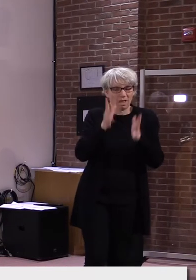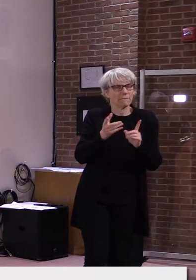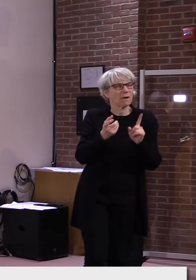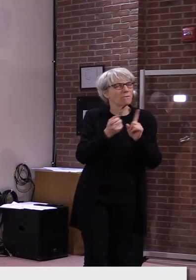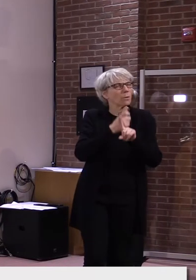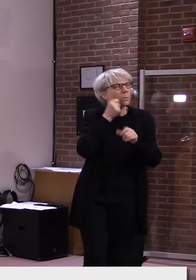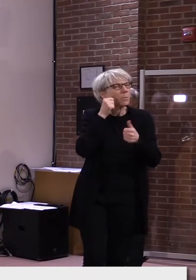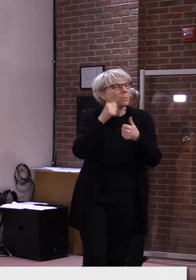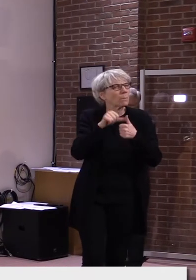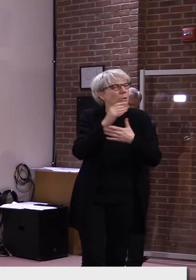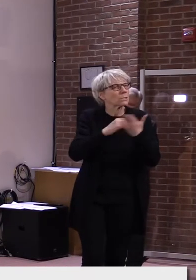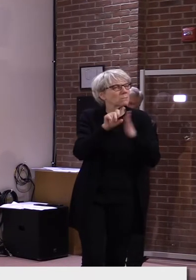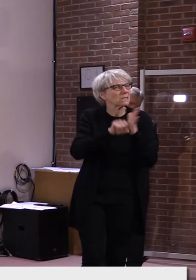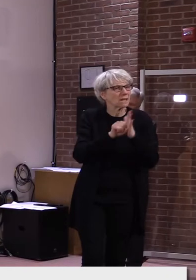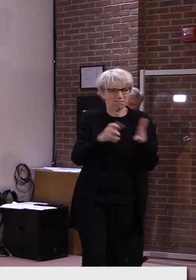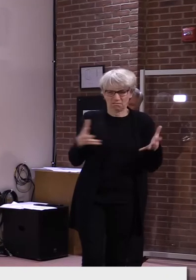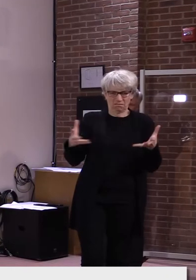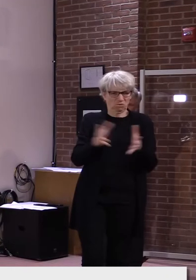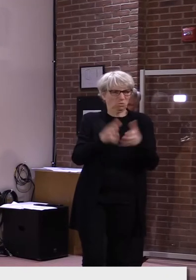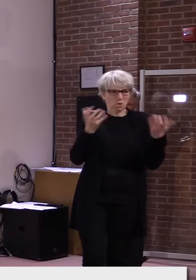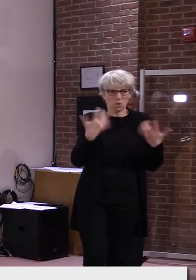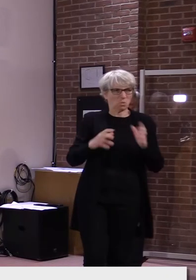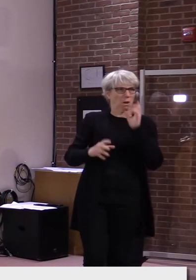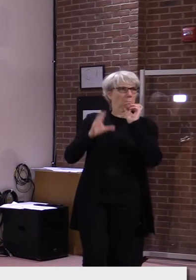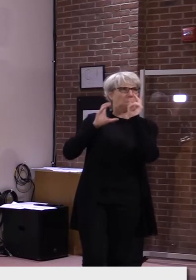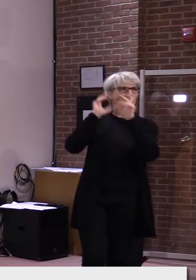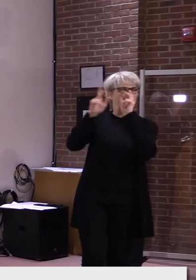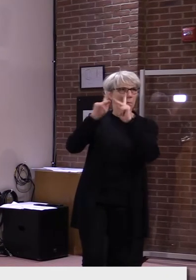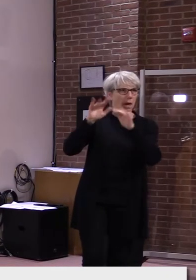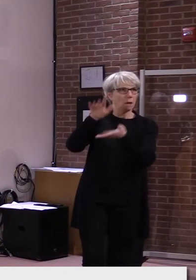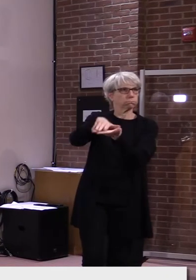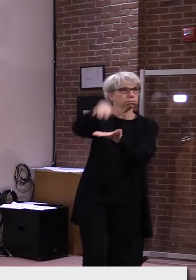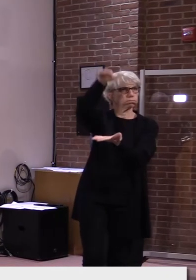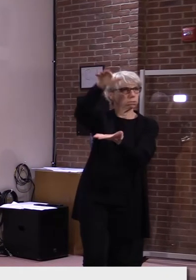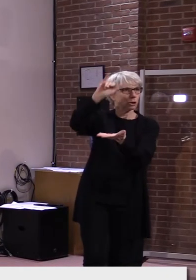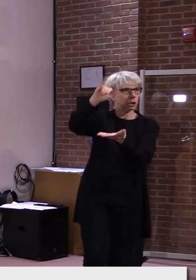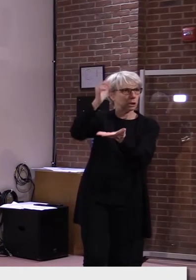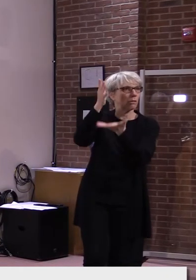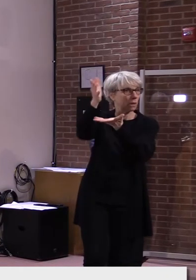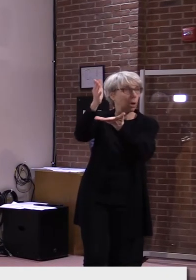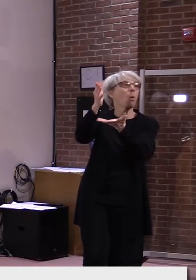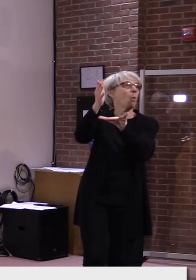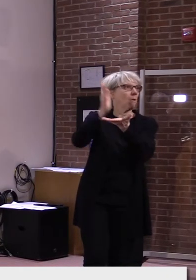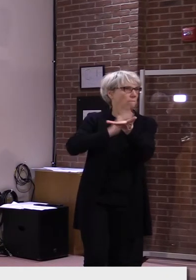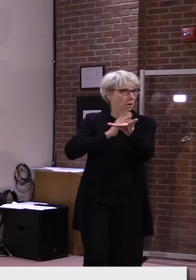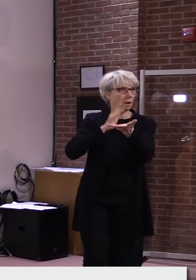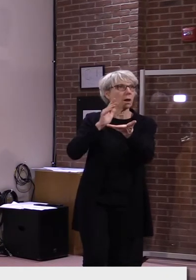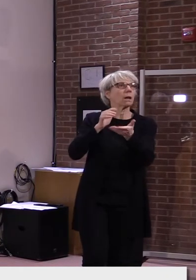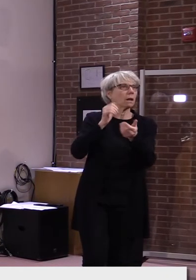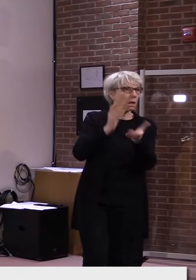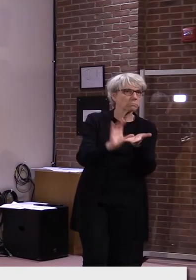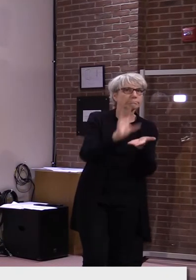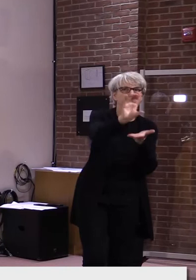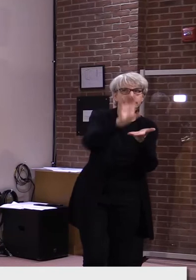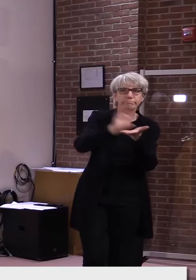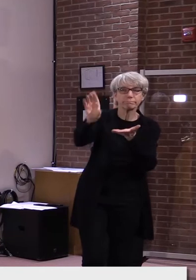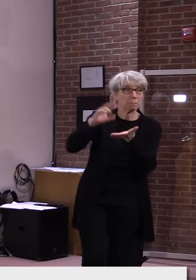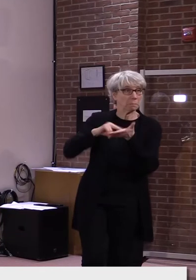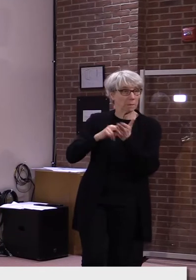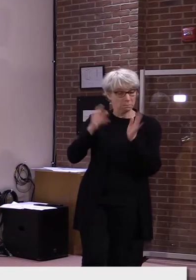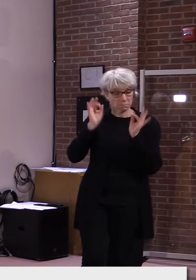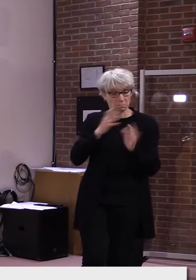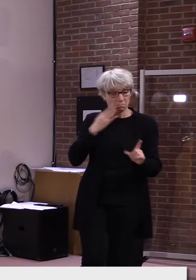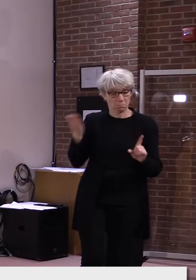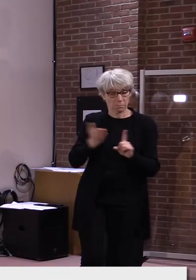pool program. They made it clear that not every state who asks for those extra doses will get what they ask for, but